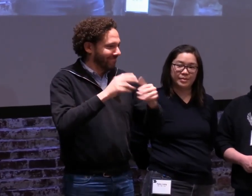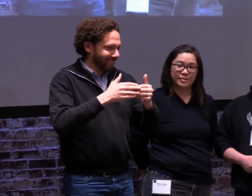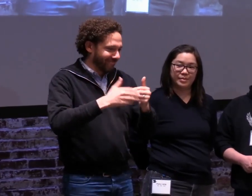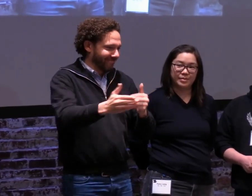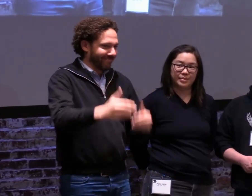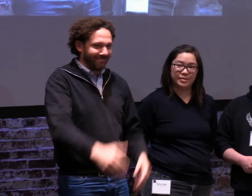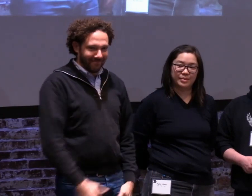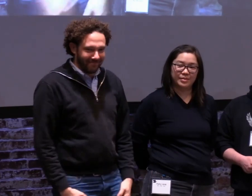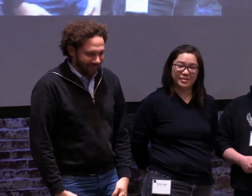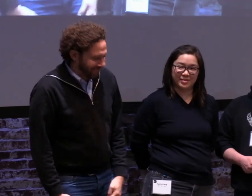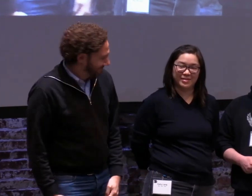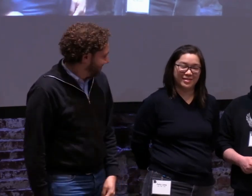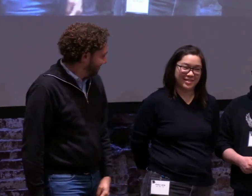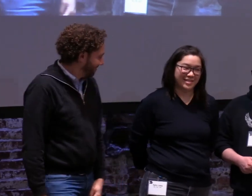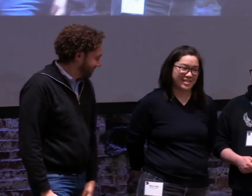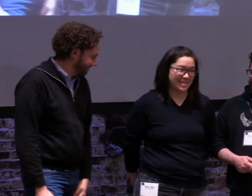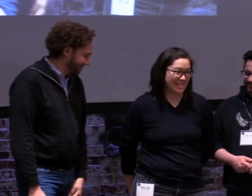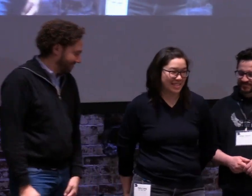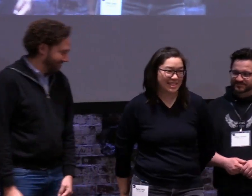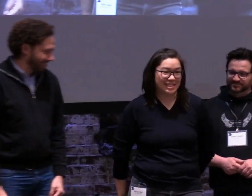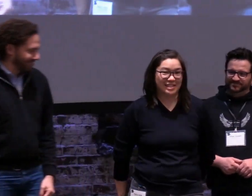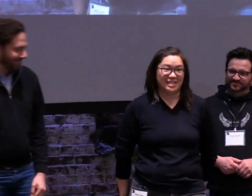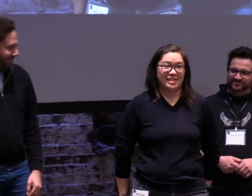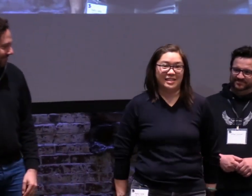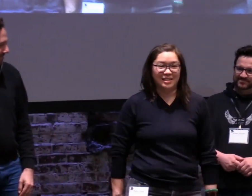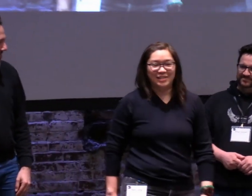this weekend, and I am also looking forward to this weekend with you guys.